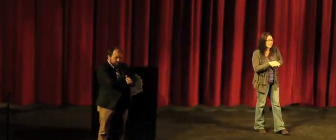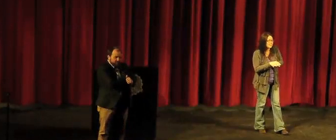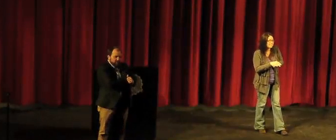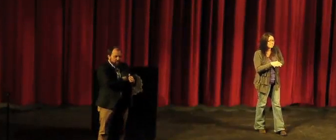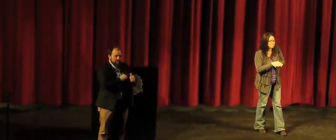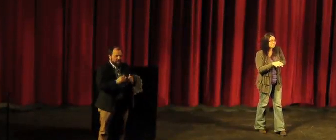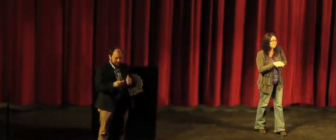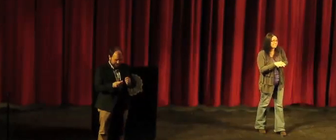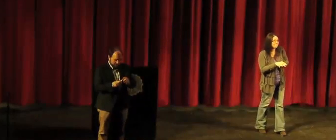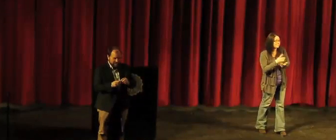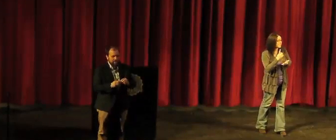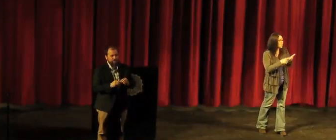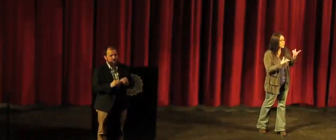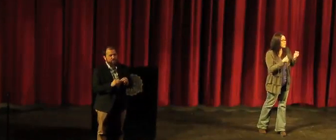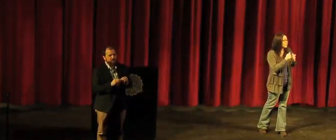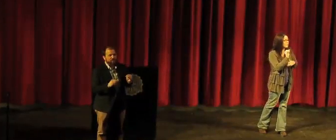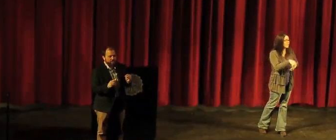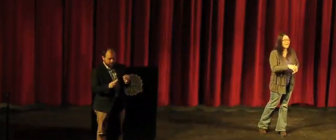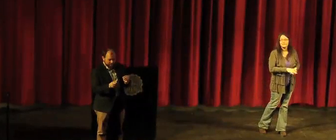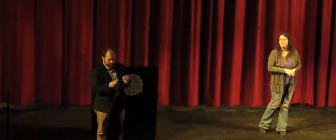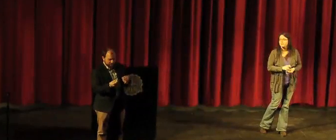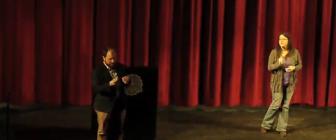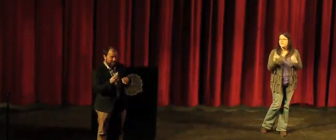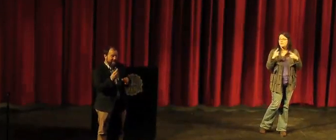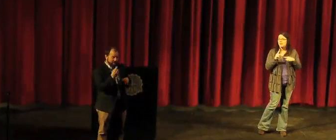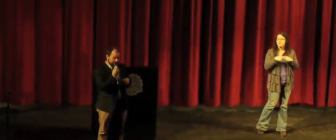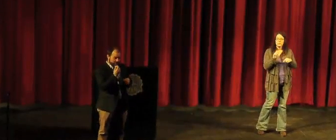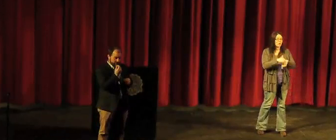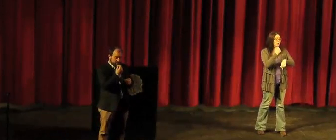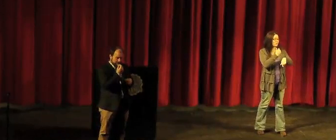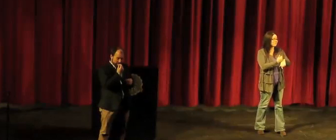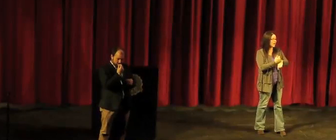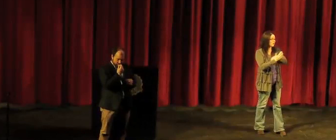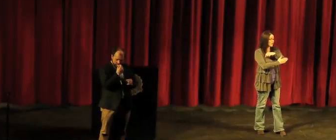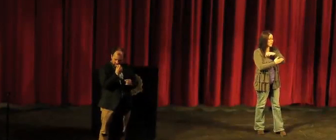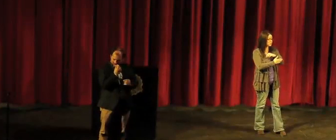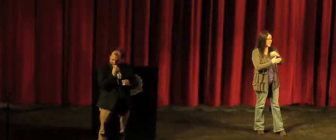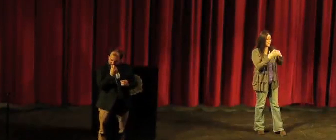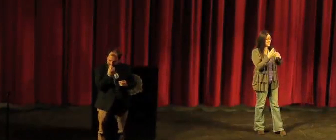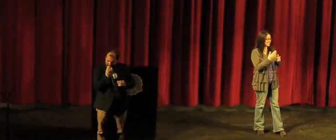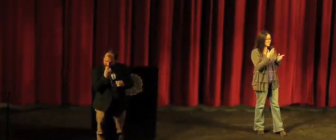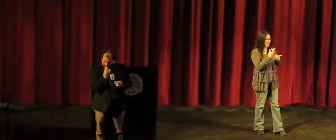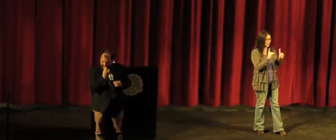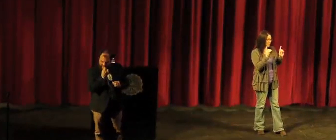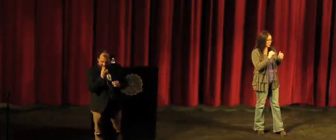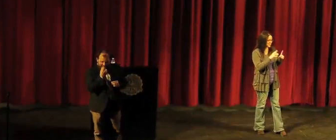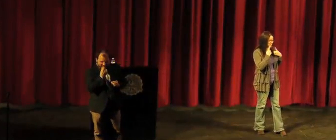So what do we do with that? This is what happens when you found a country on a Declaration of Independence. Right.